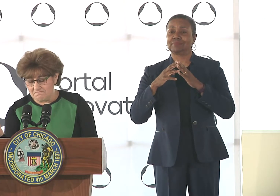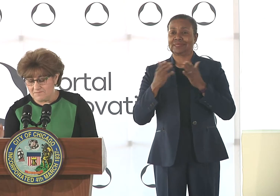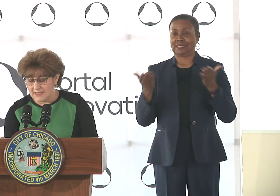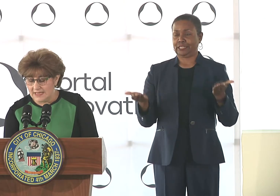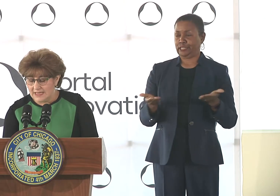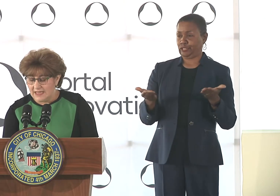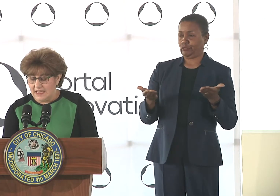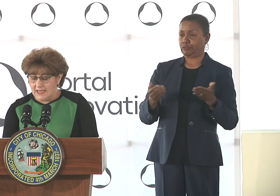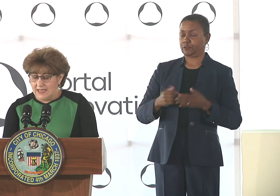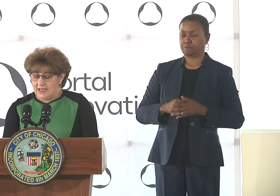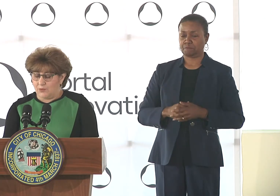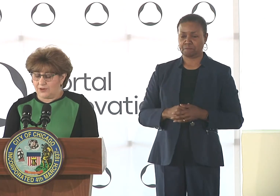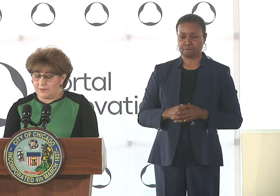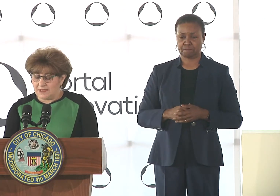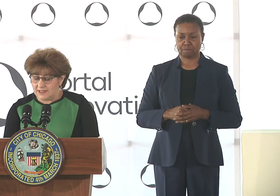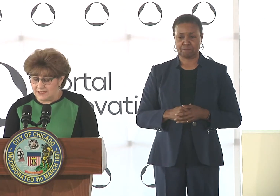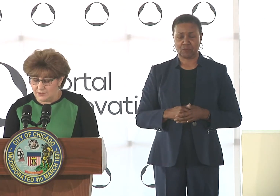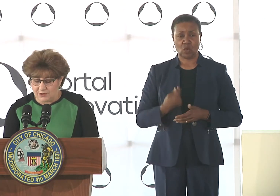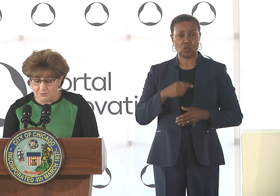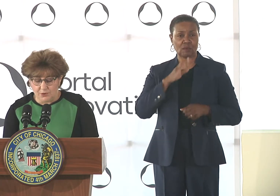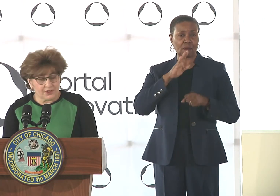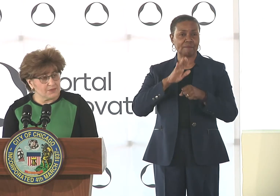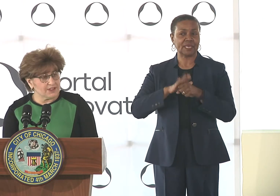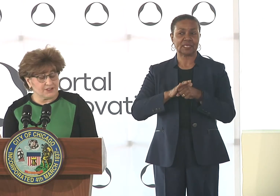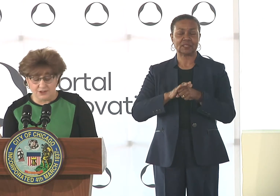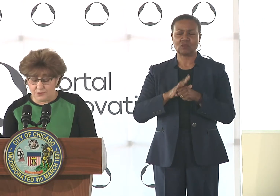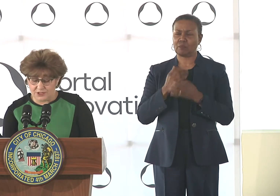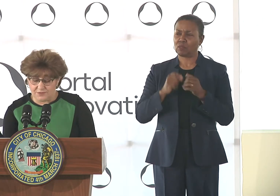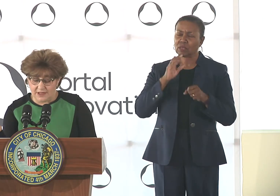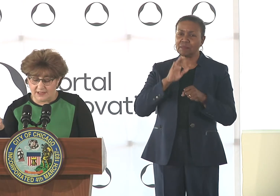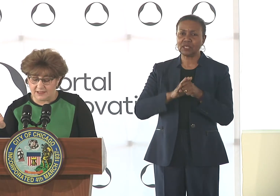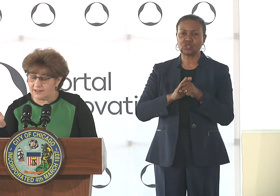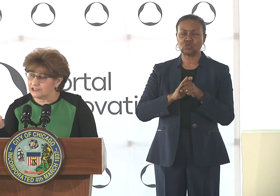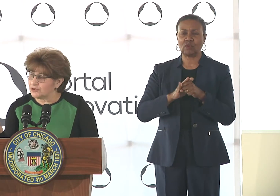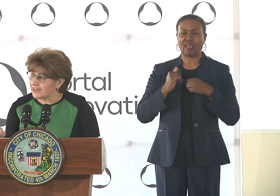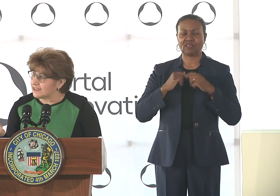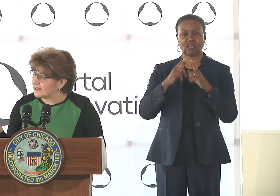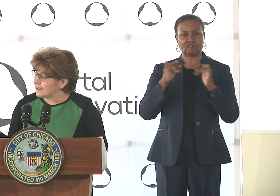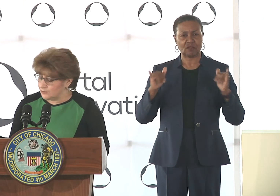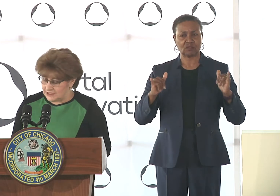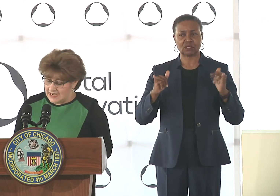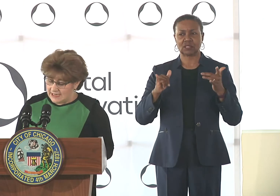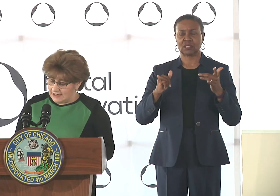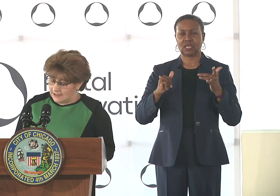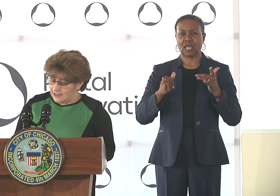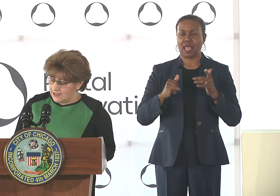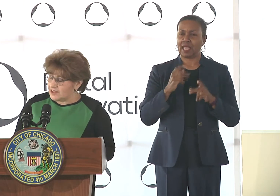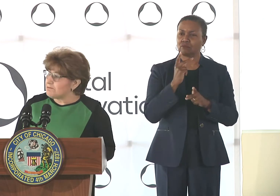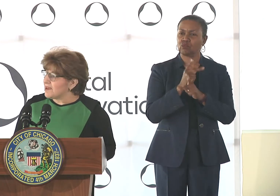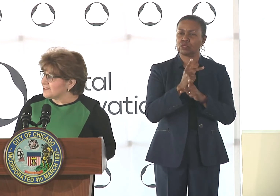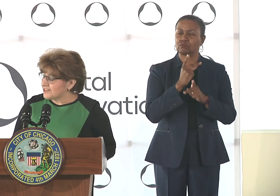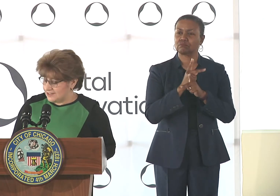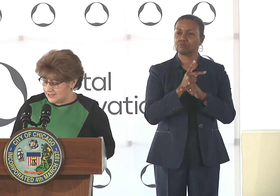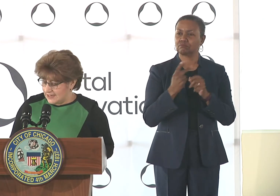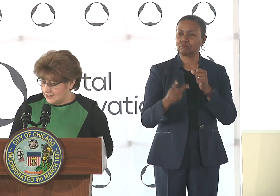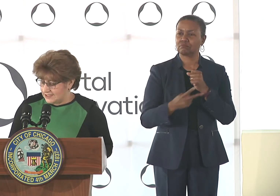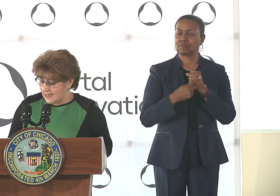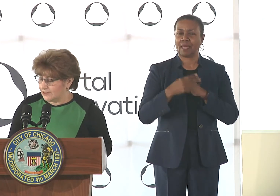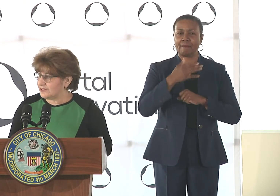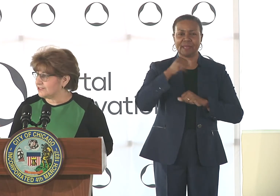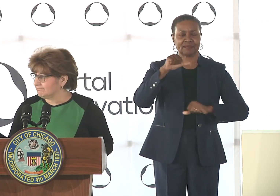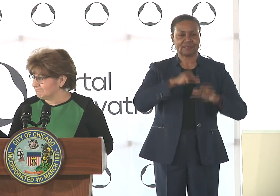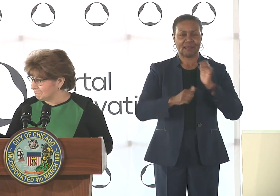here. And we are both committed to diversifying, attracting, and retaining the best